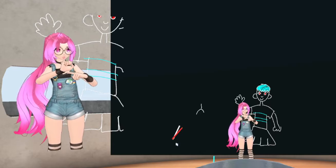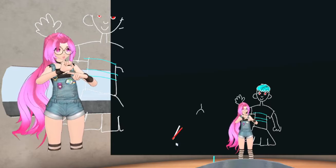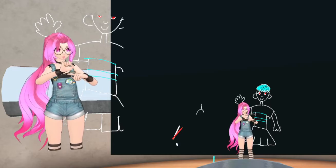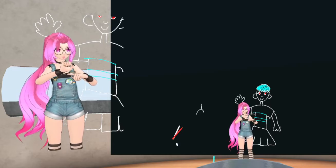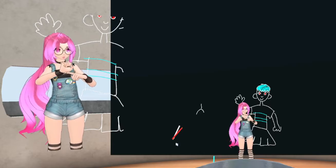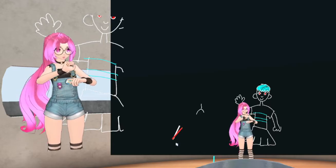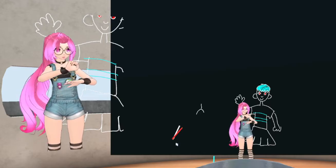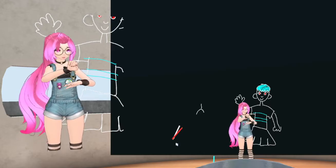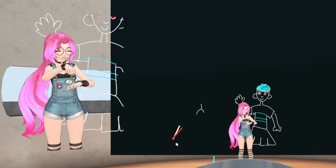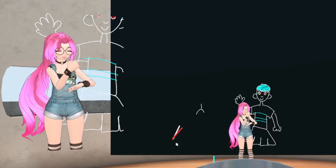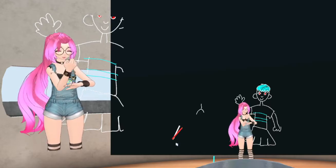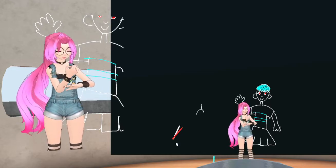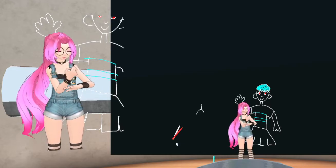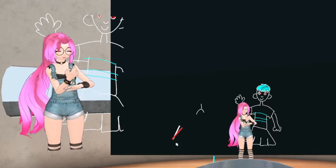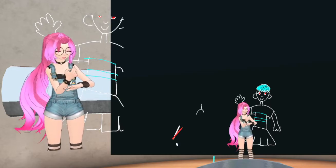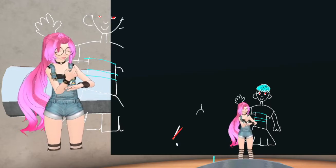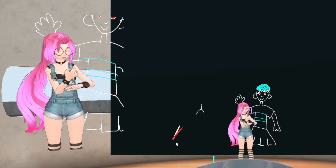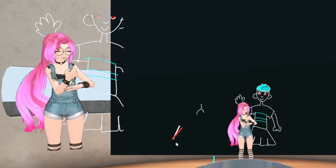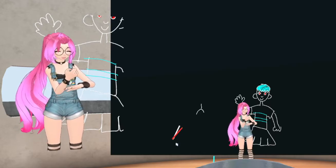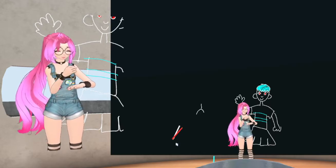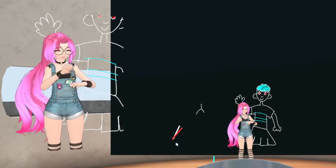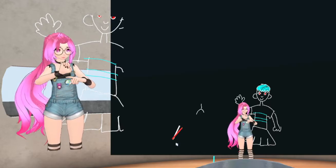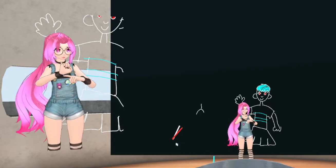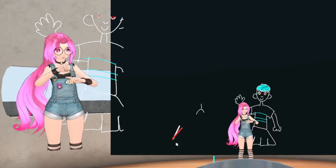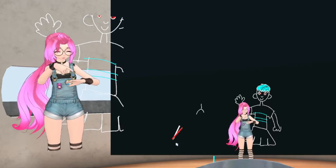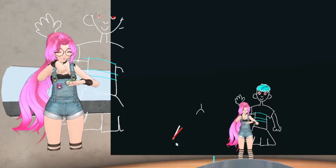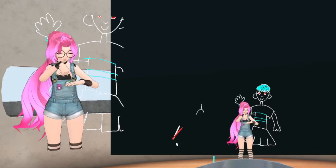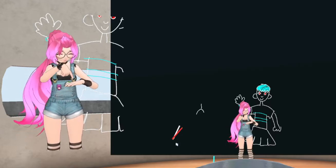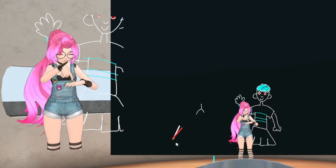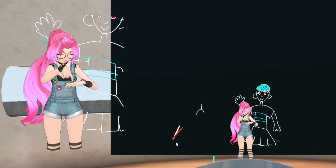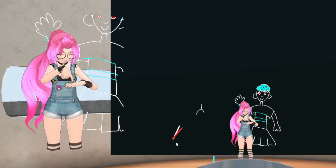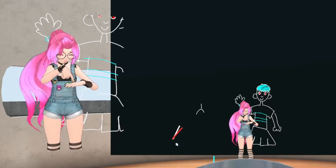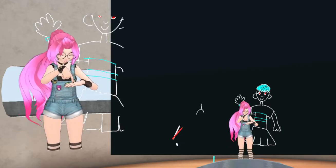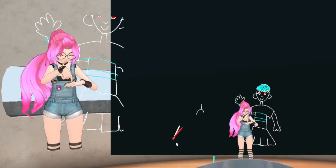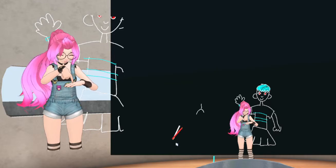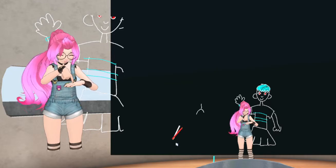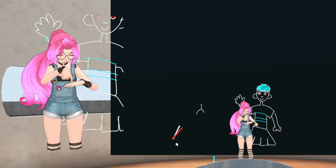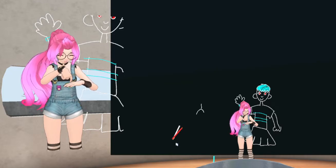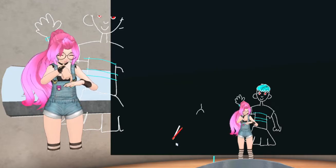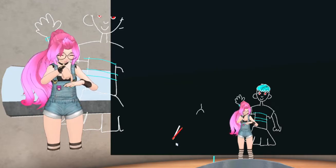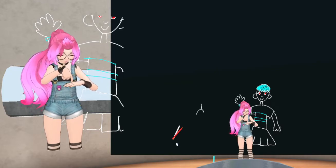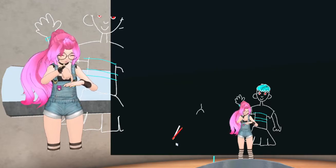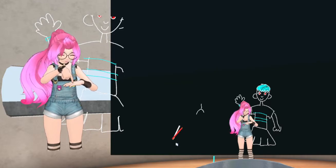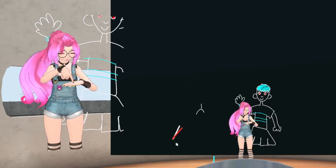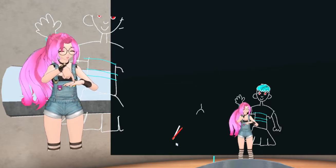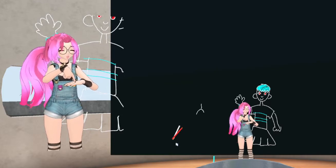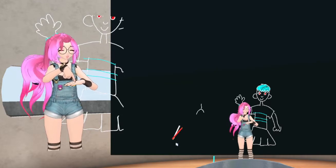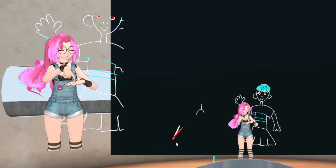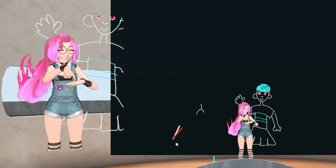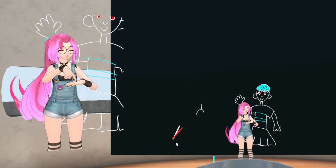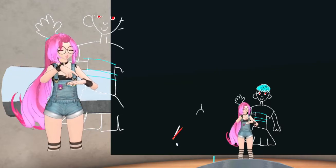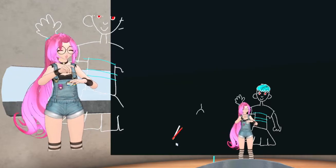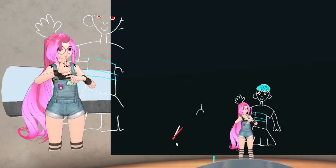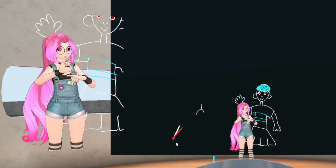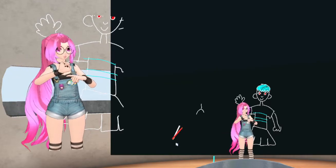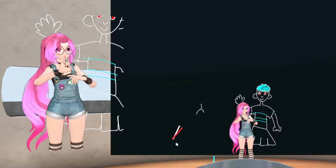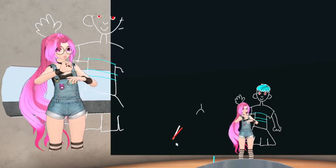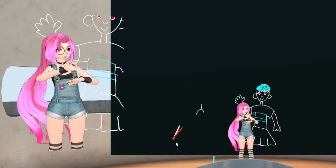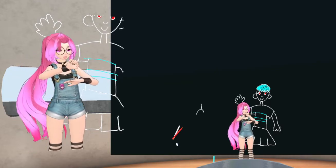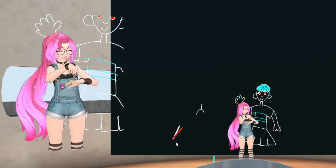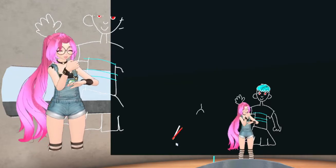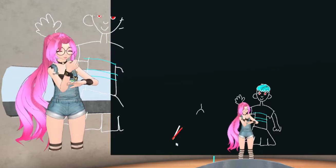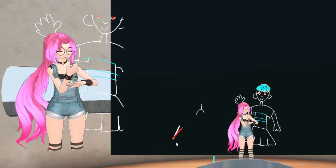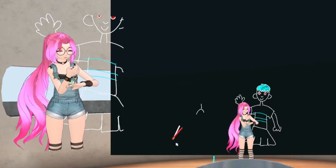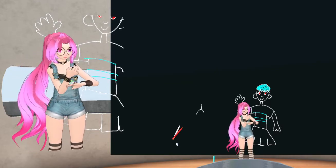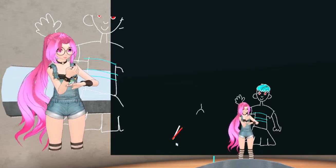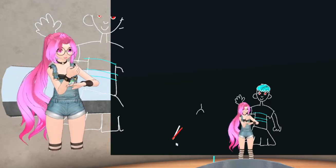down. E, engagement. And then you're doing it on that finger right here. That's your ring finger. So you have